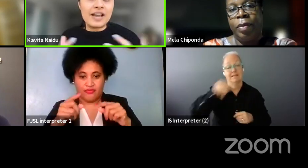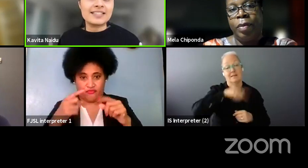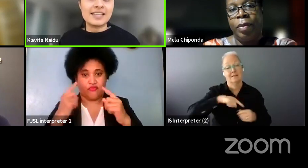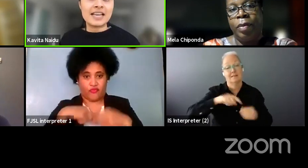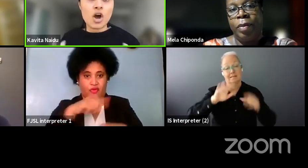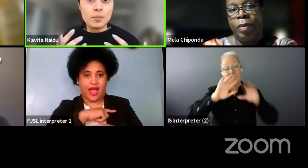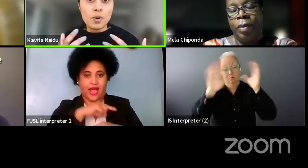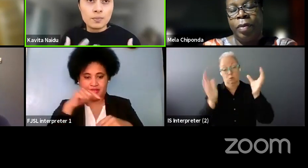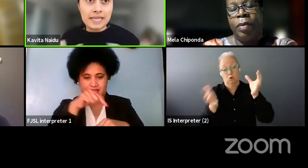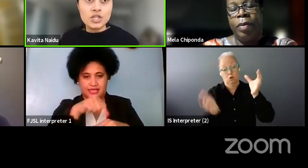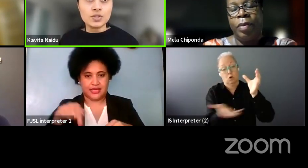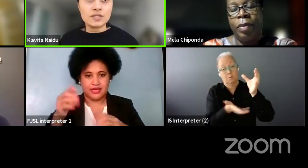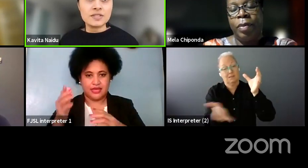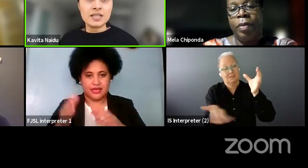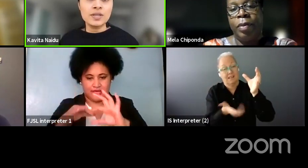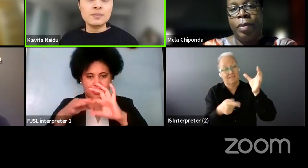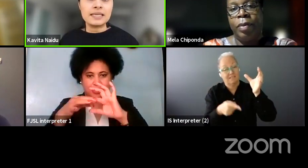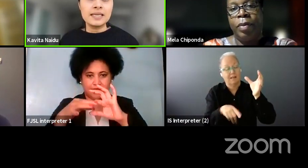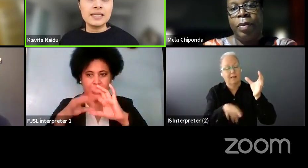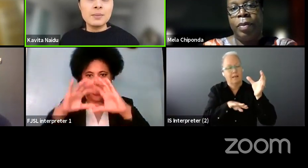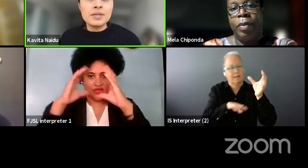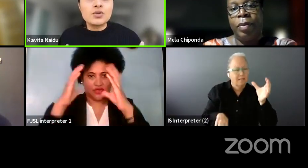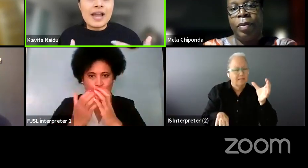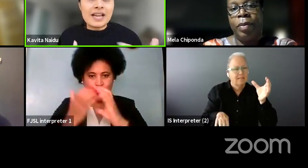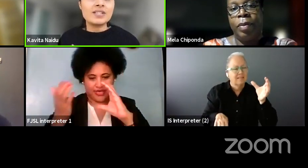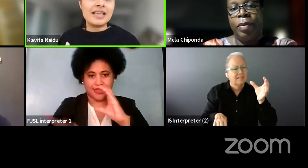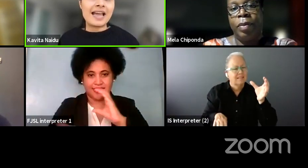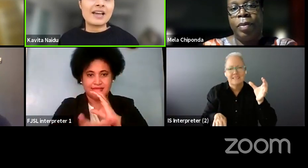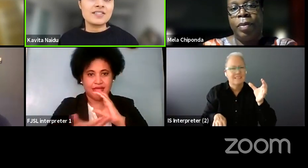only vaccinate our populations equitably,